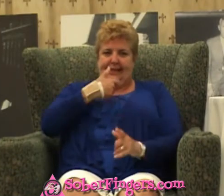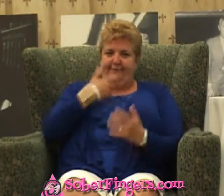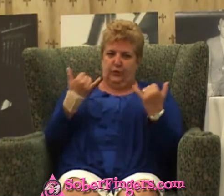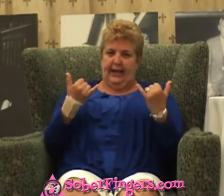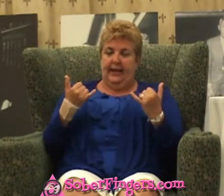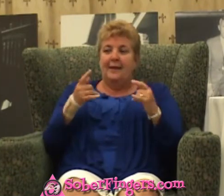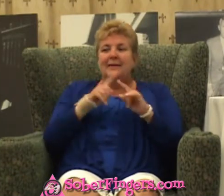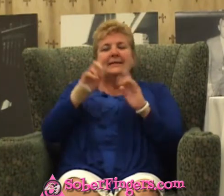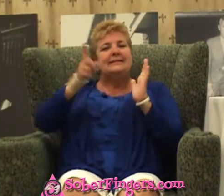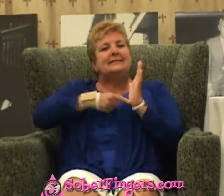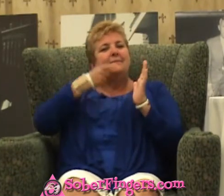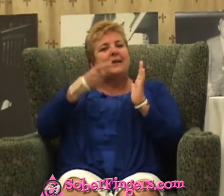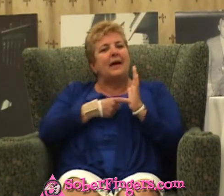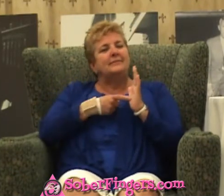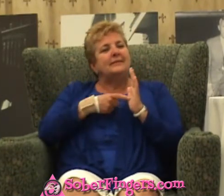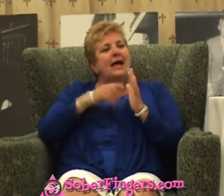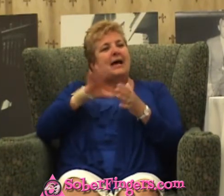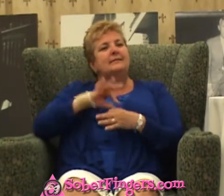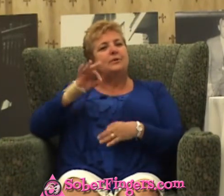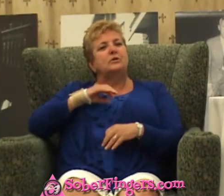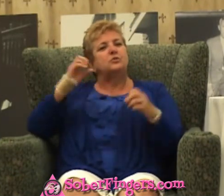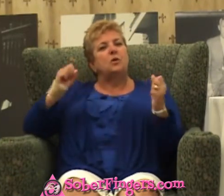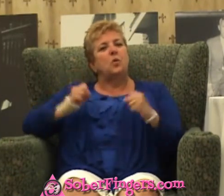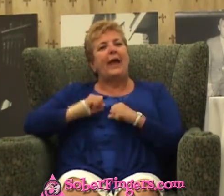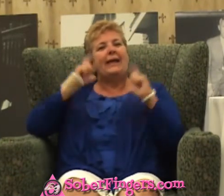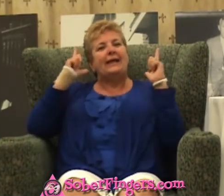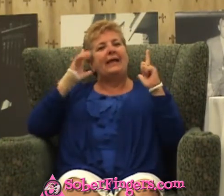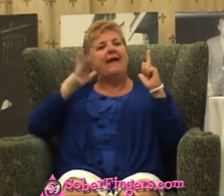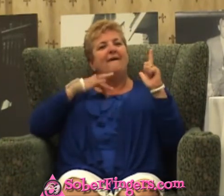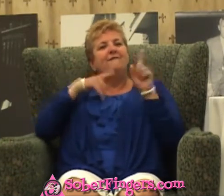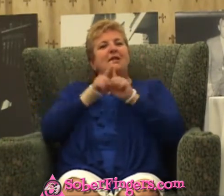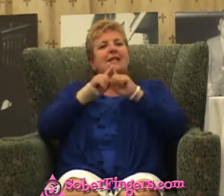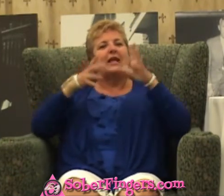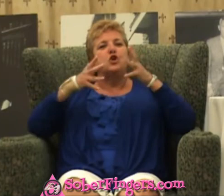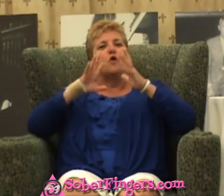Sometimes, you know, a spiritual awakening feels a lot like a nervous breakdown, right?